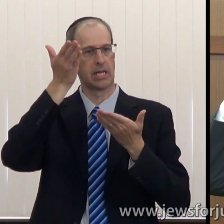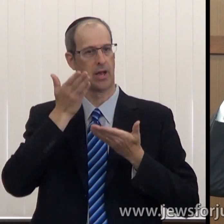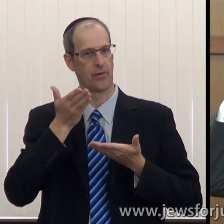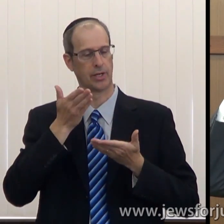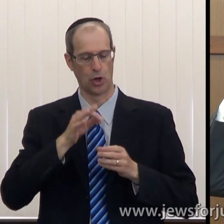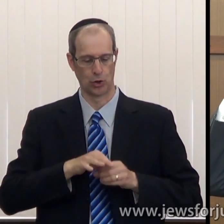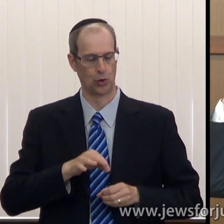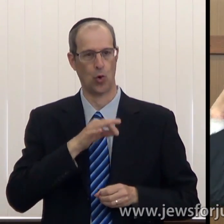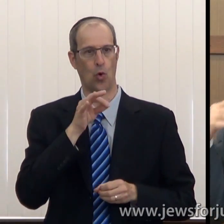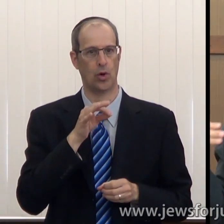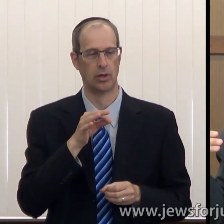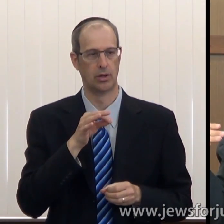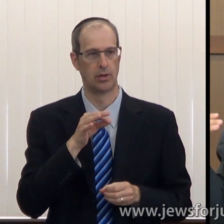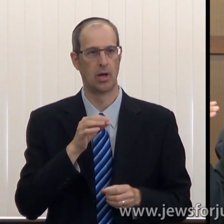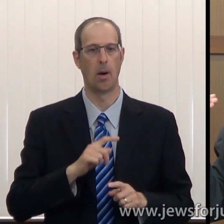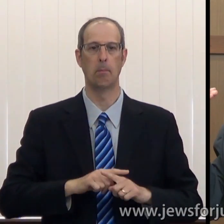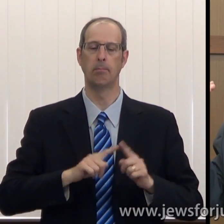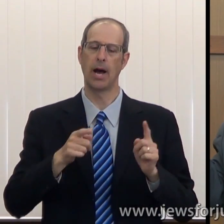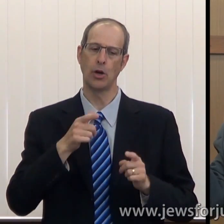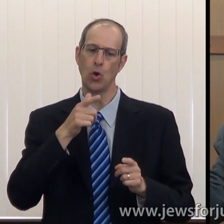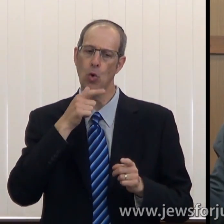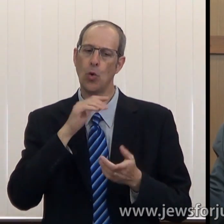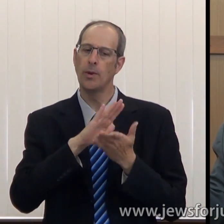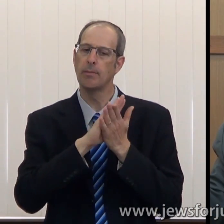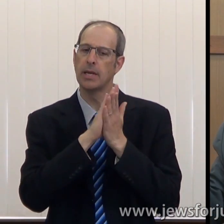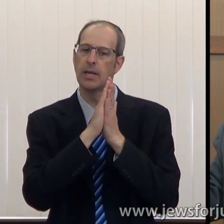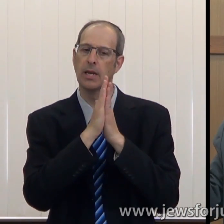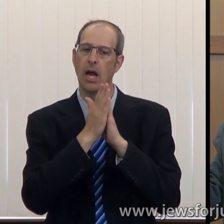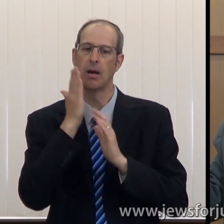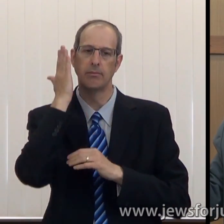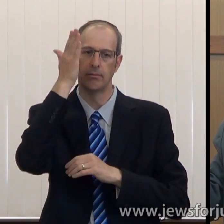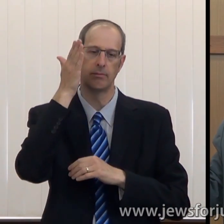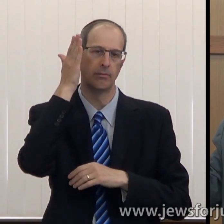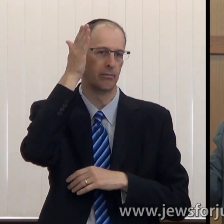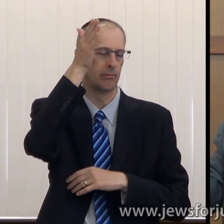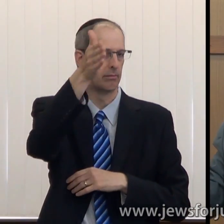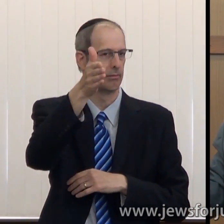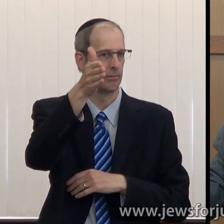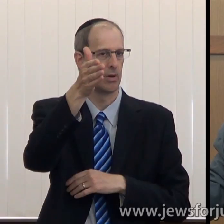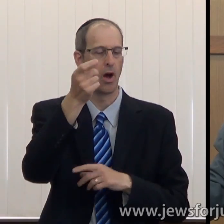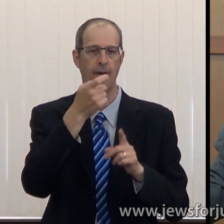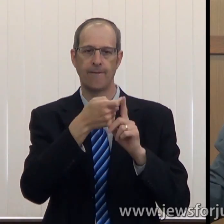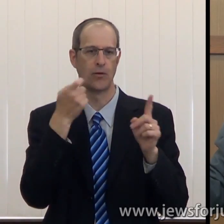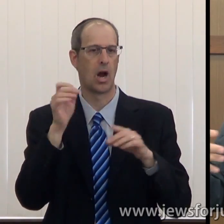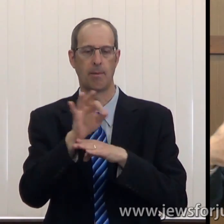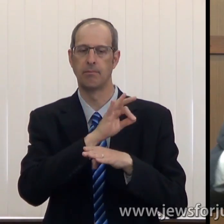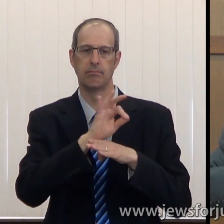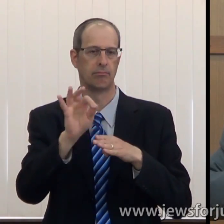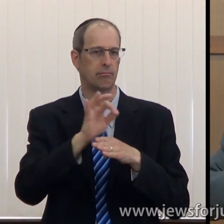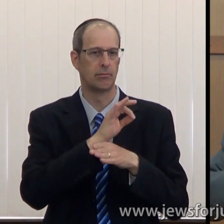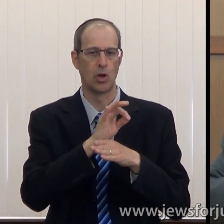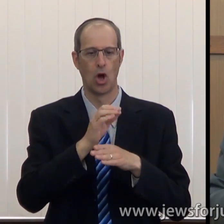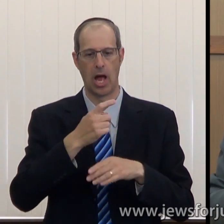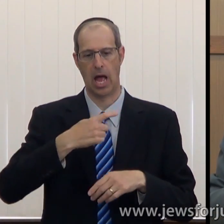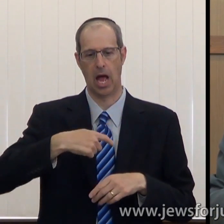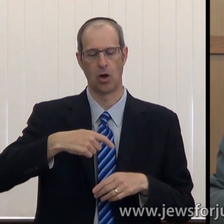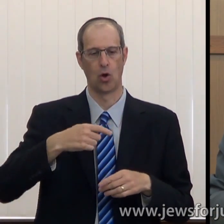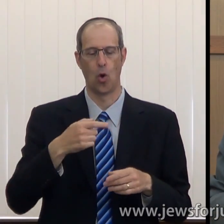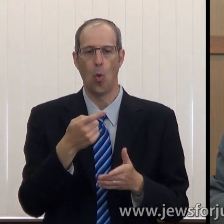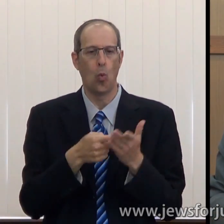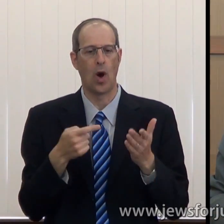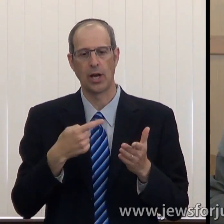a soul. But who we become is a function of what we do with